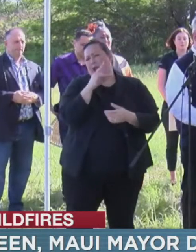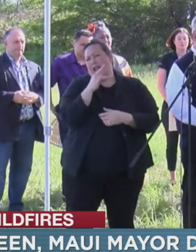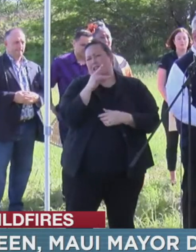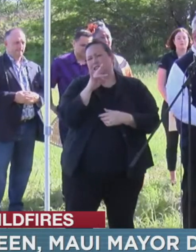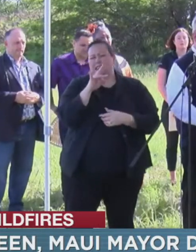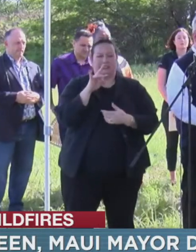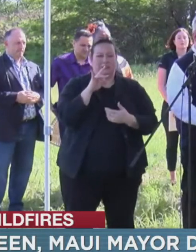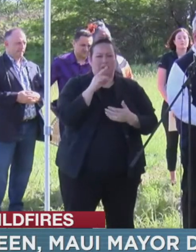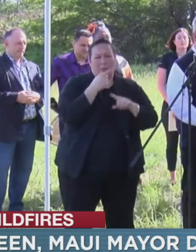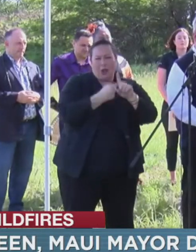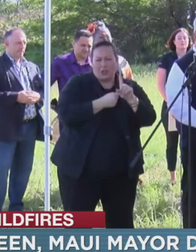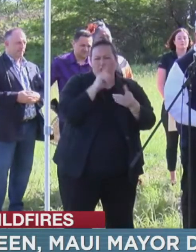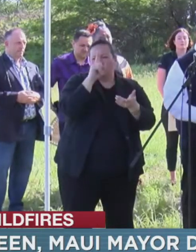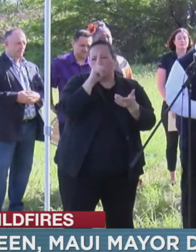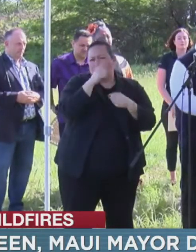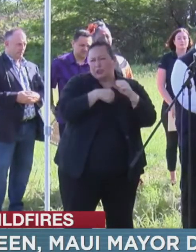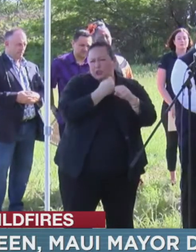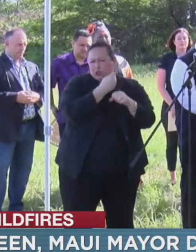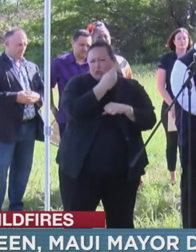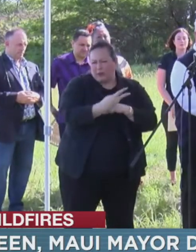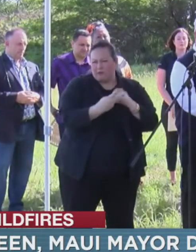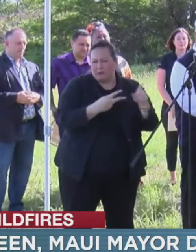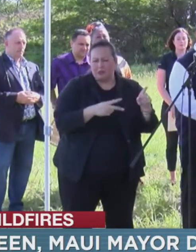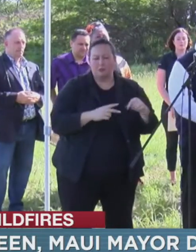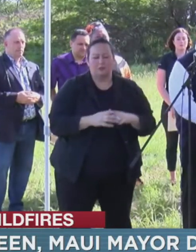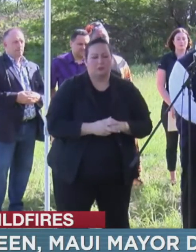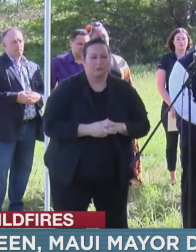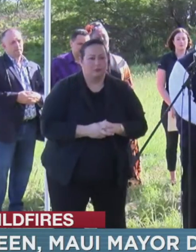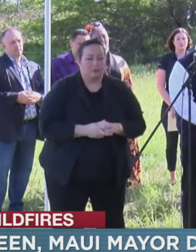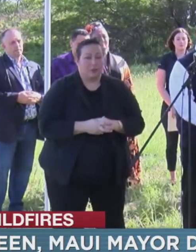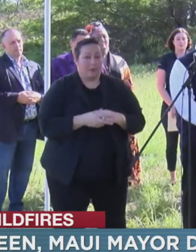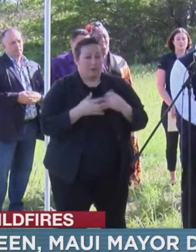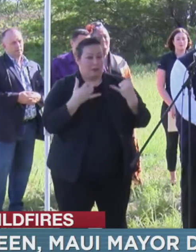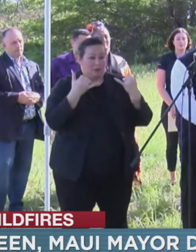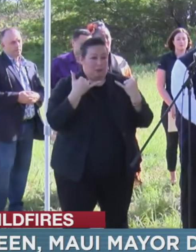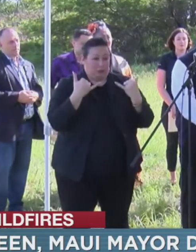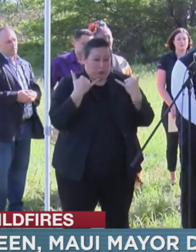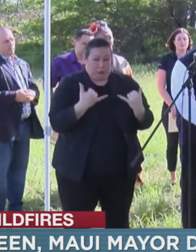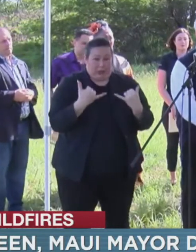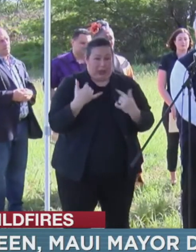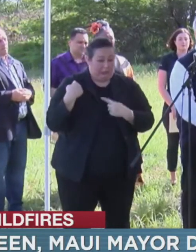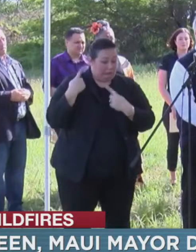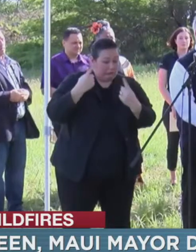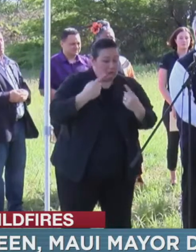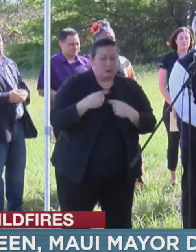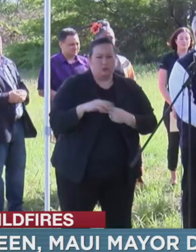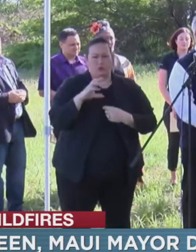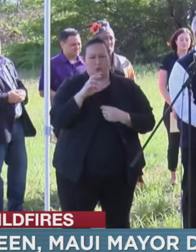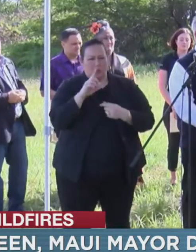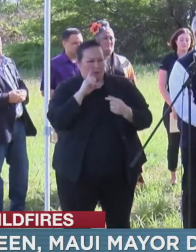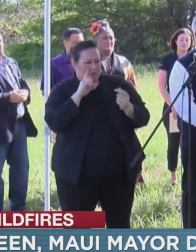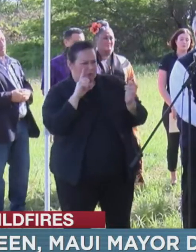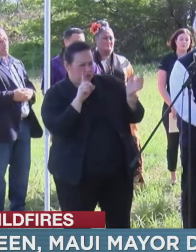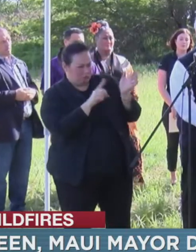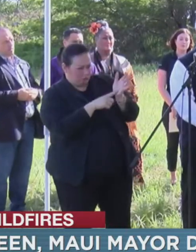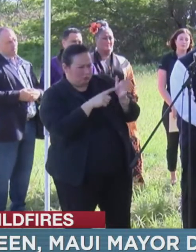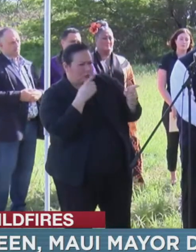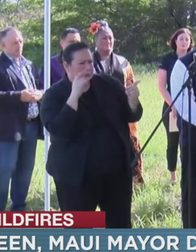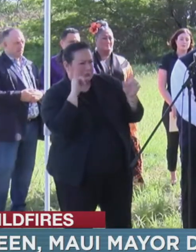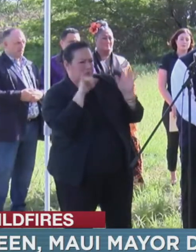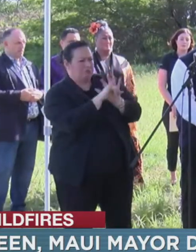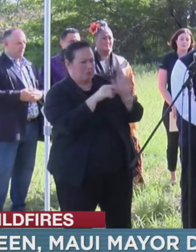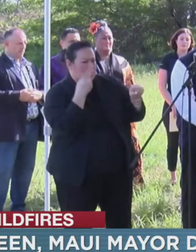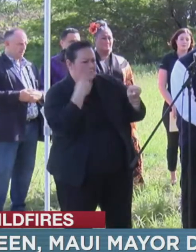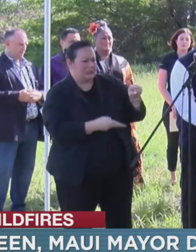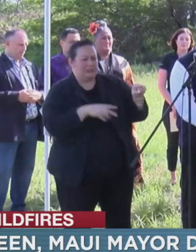are eligible for direct housing. As of today, we've identified 600 units and are